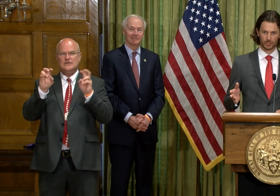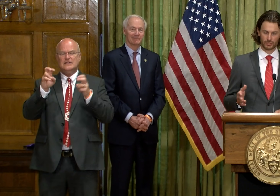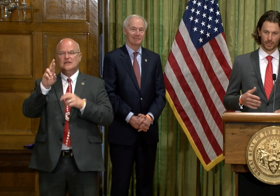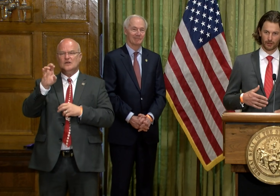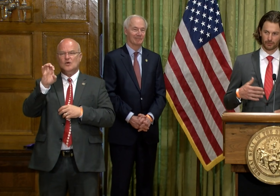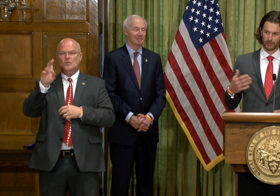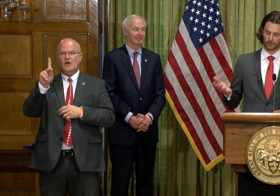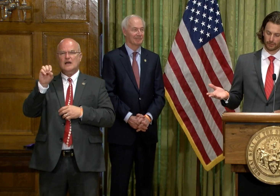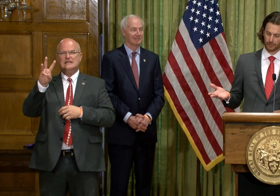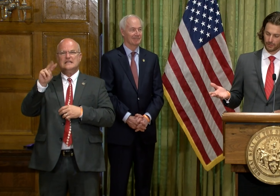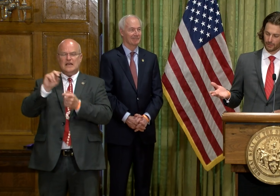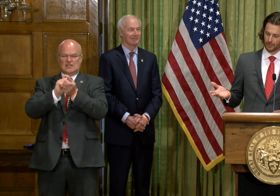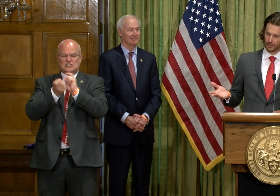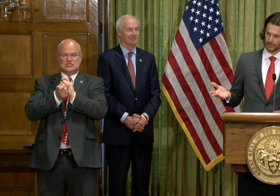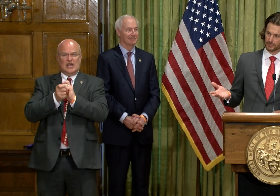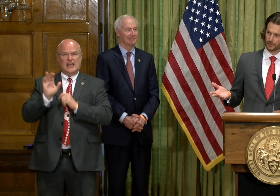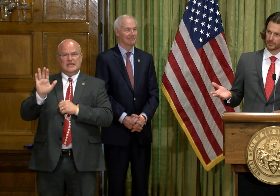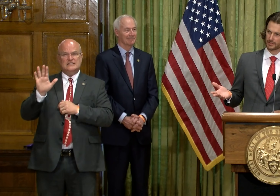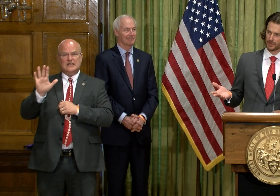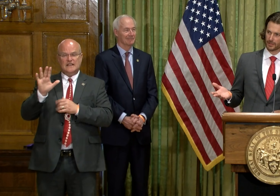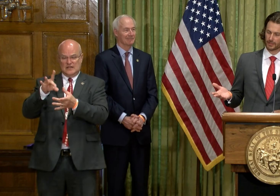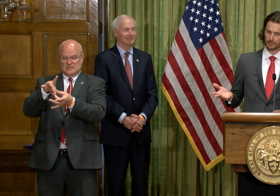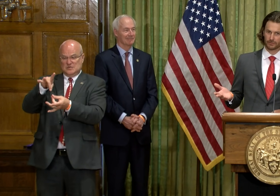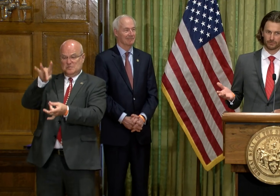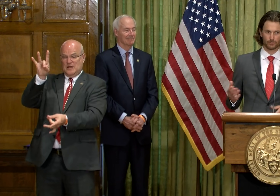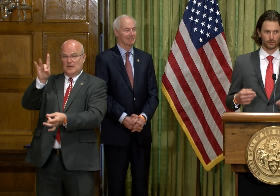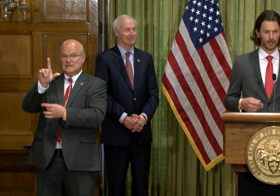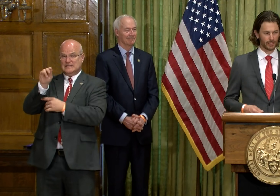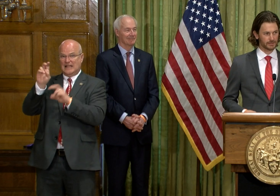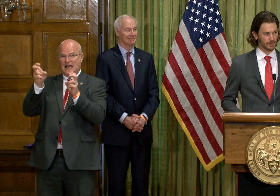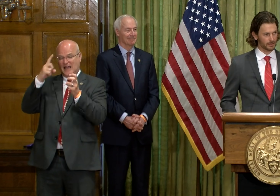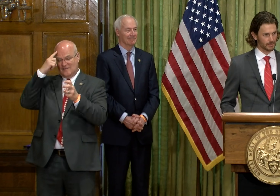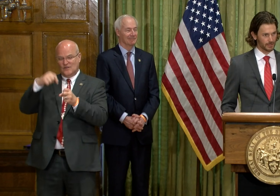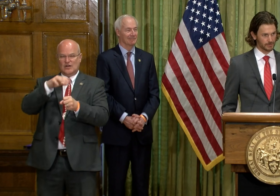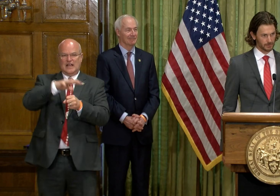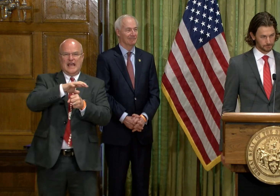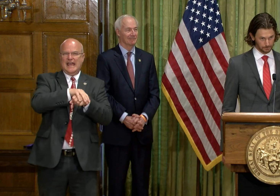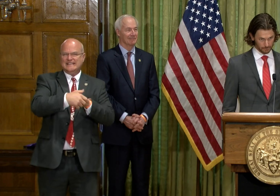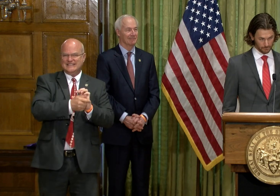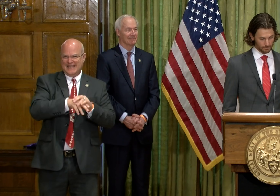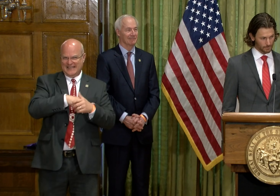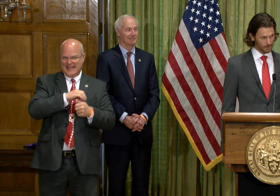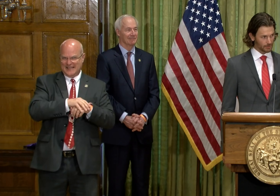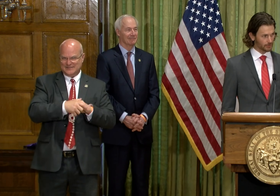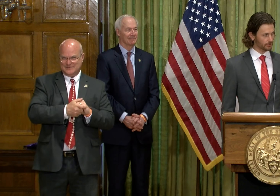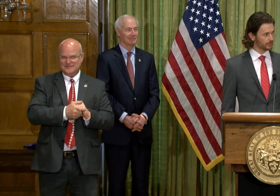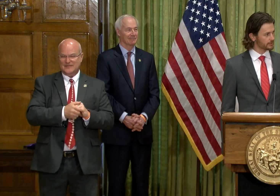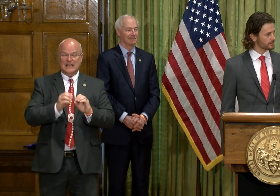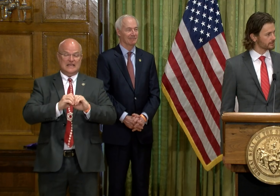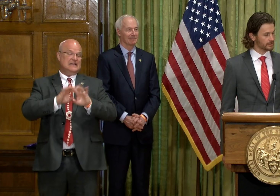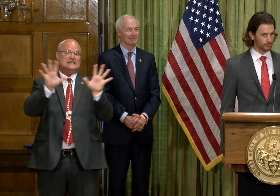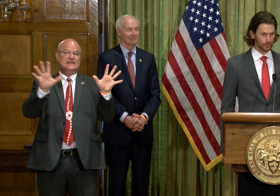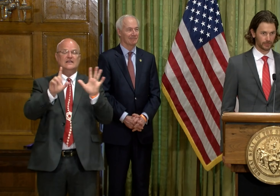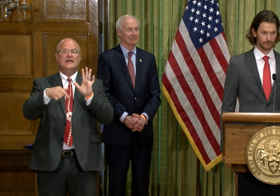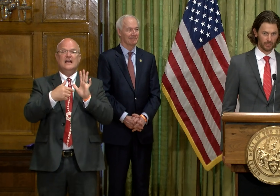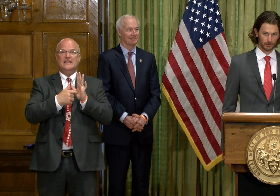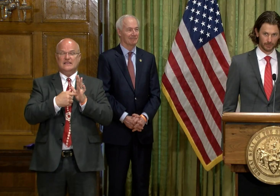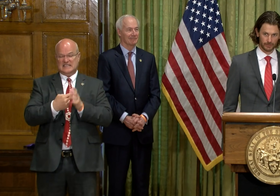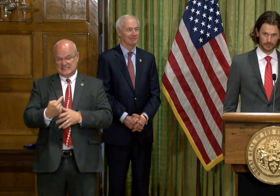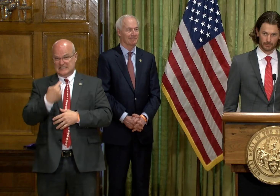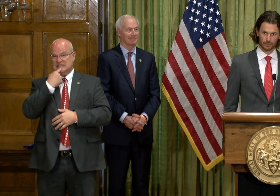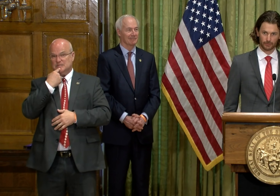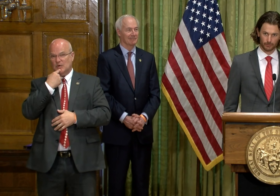Rocktown changing out their spirits line for hand sanitizer. Clearly, this is a